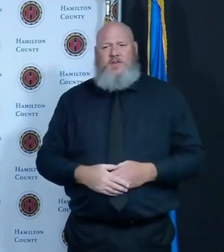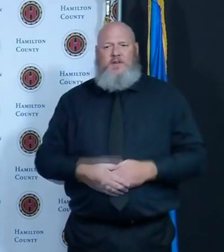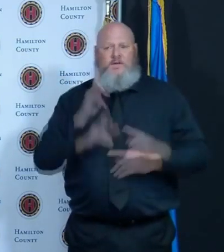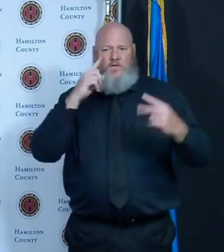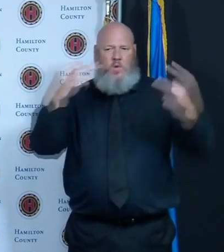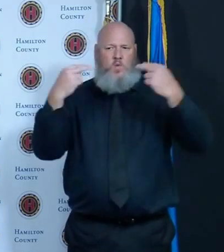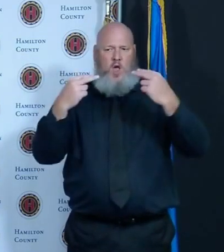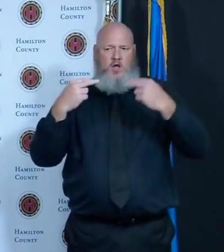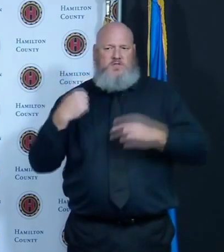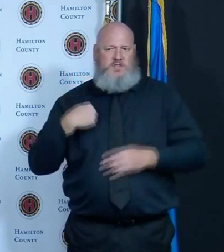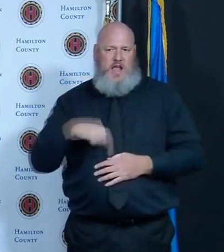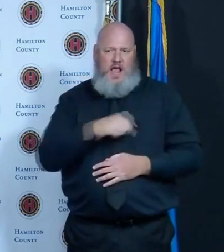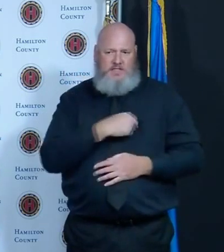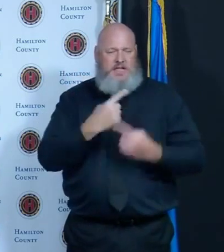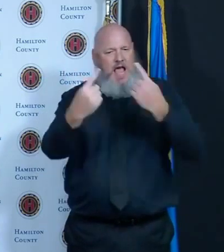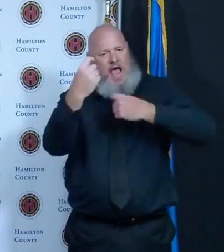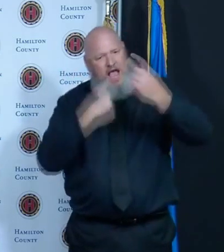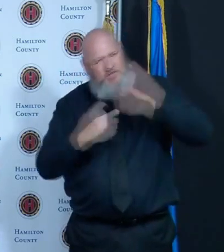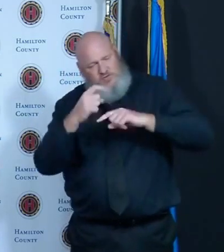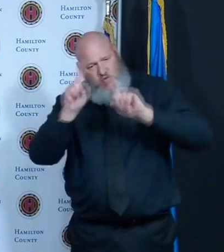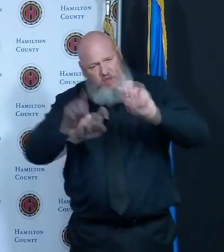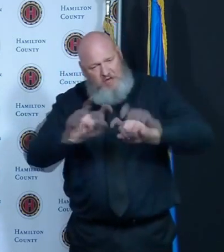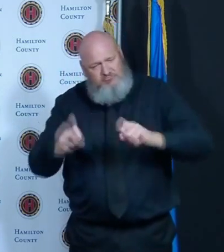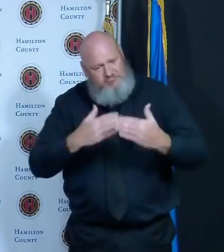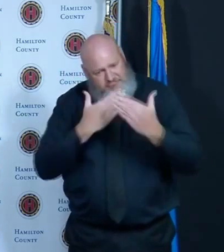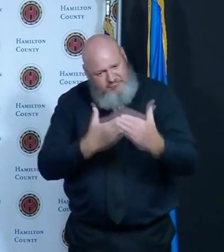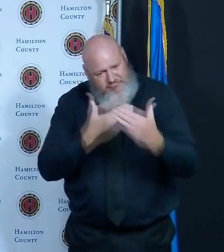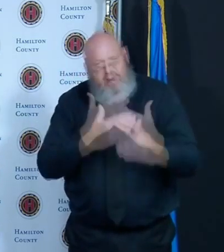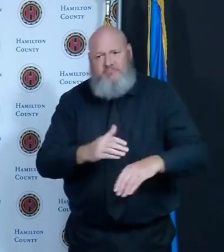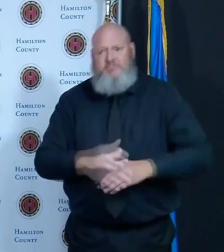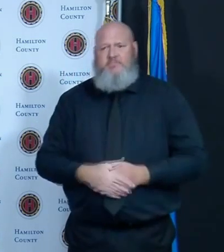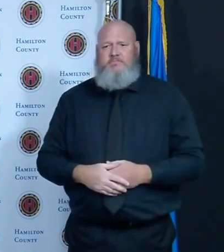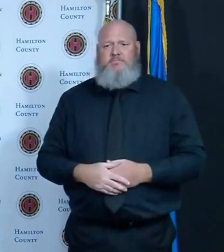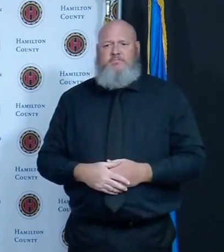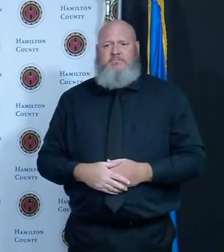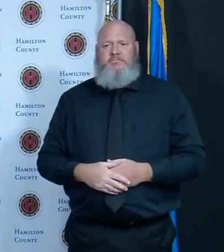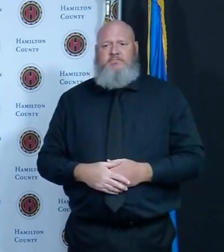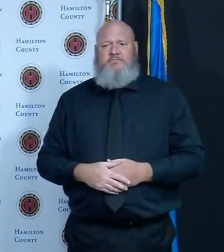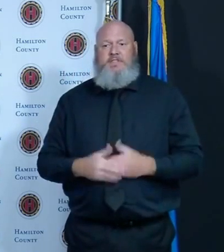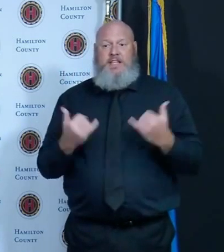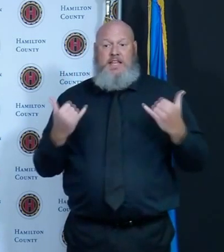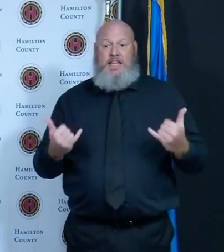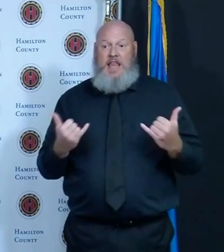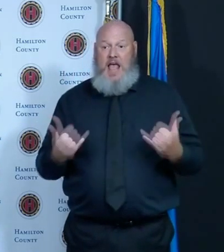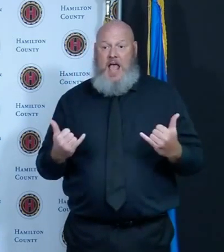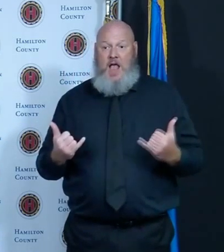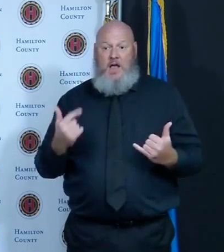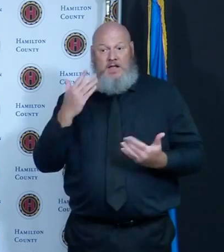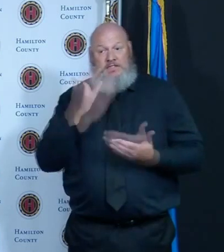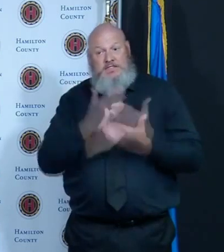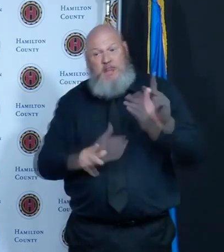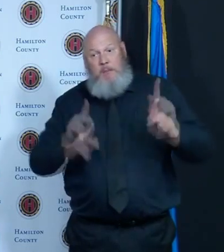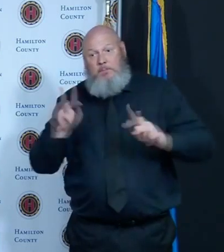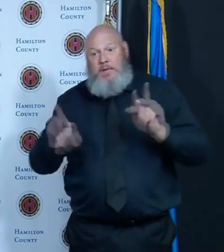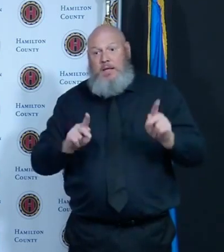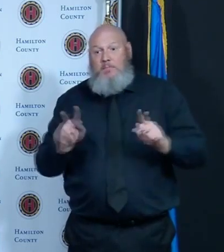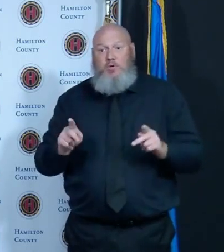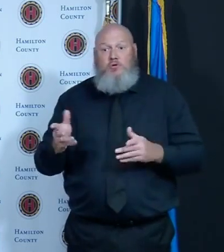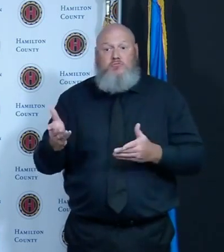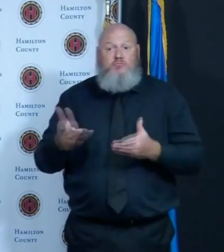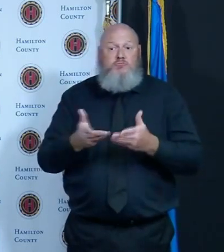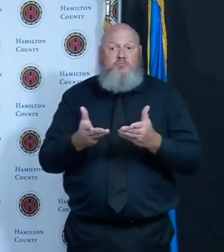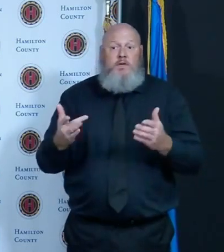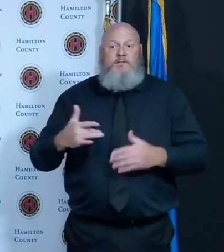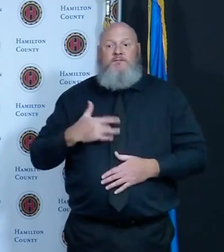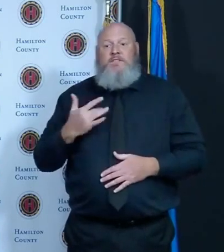briefing. We're going into, or we're already in, for some folks, the middle of a weekend